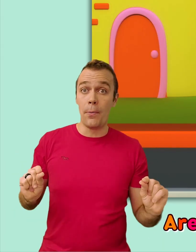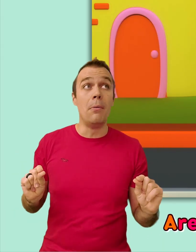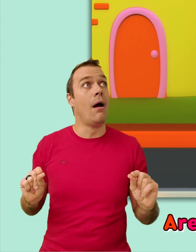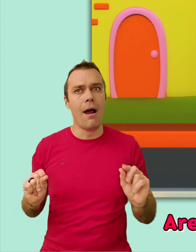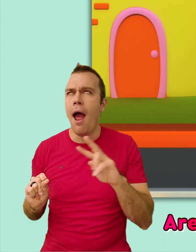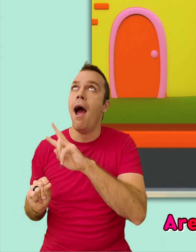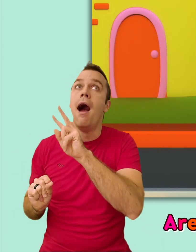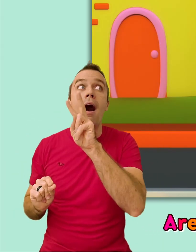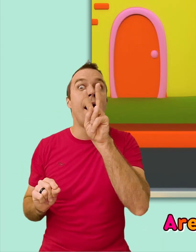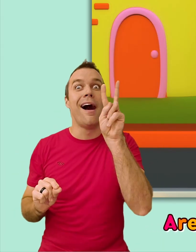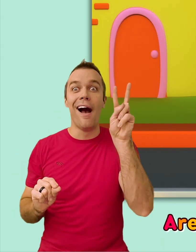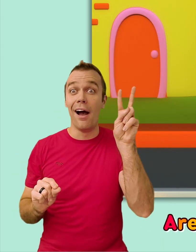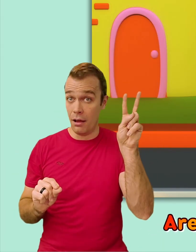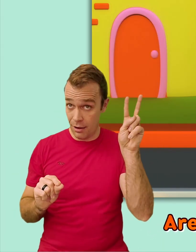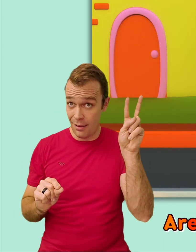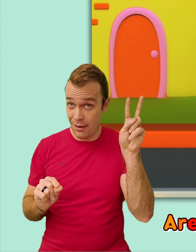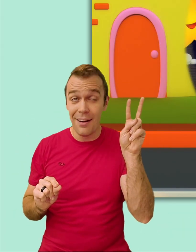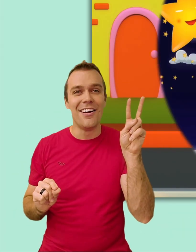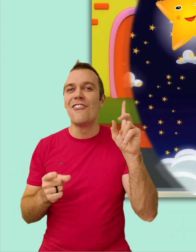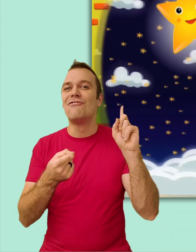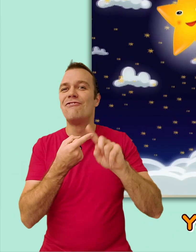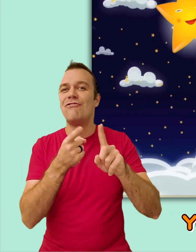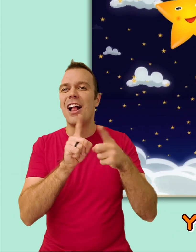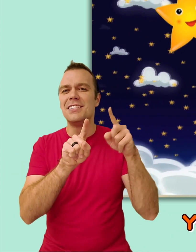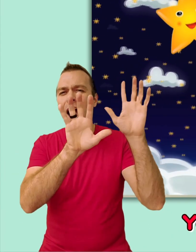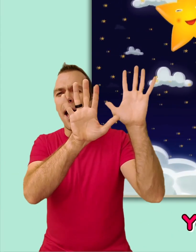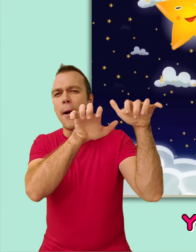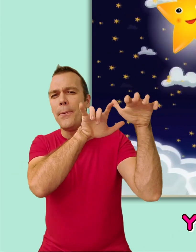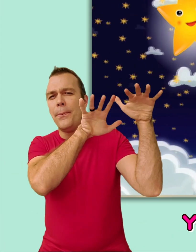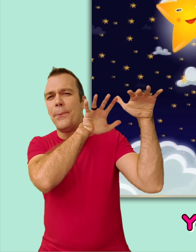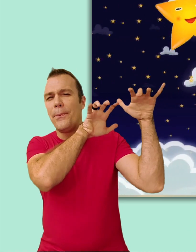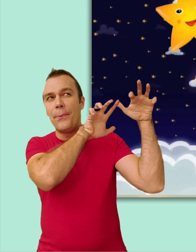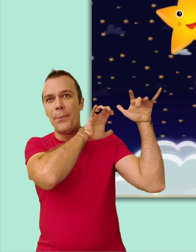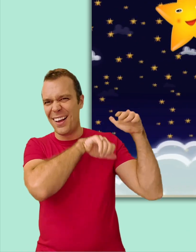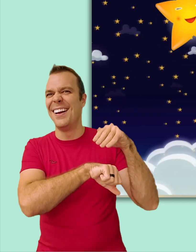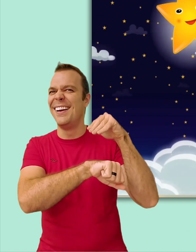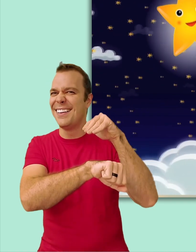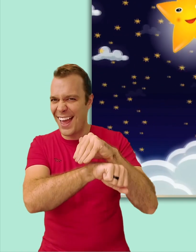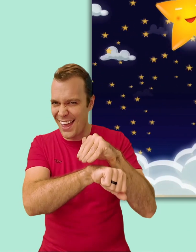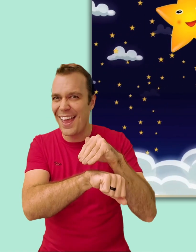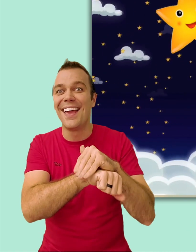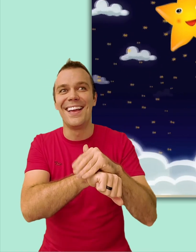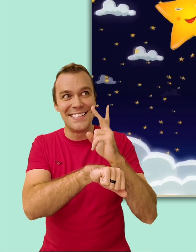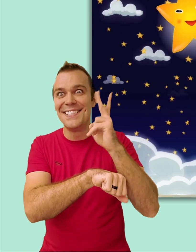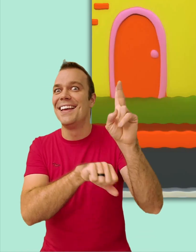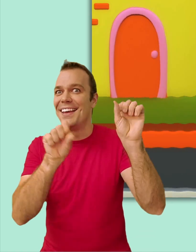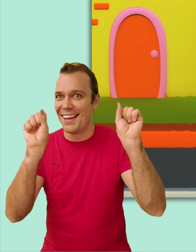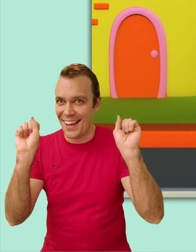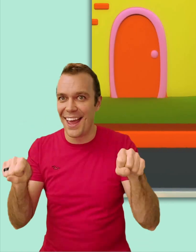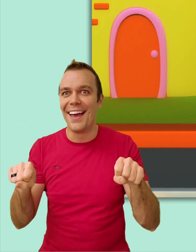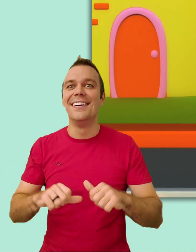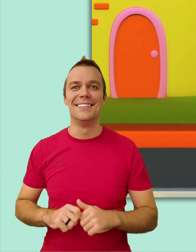Star, are you looking at the sky? Your friends will come out in the night,